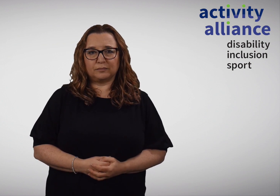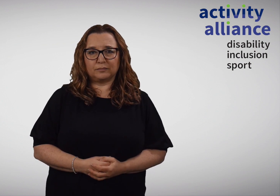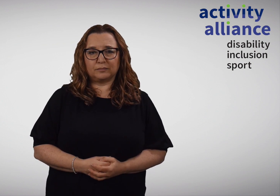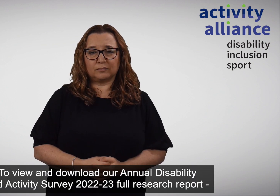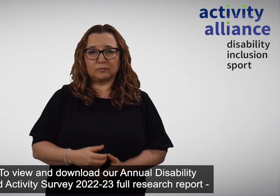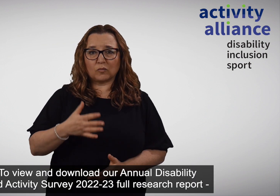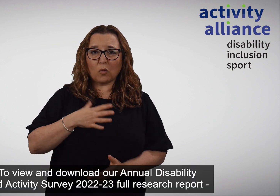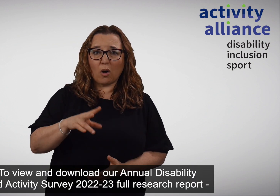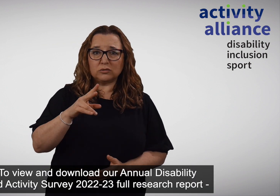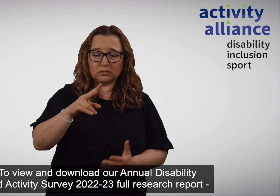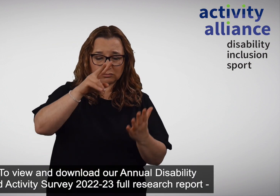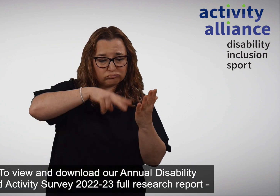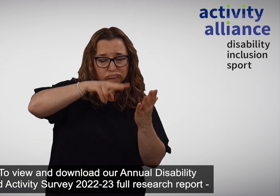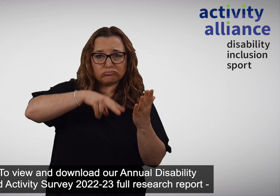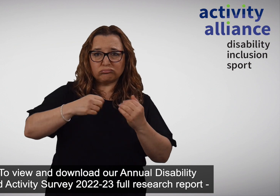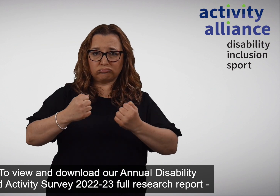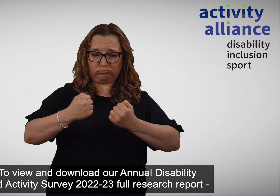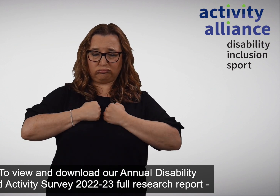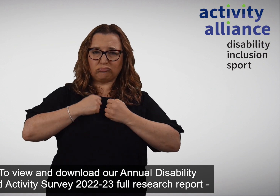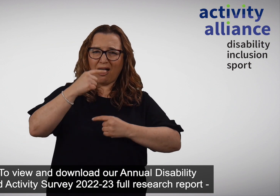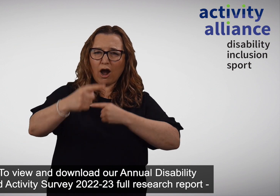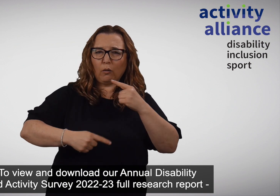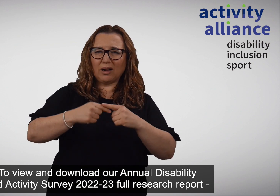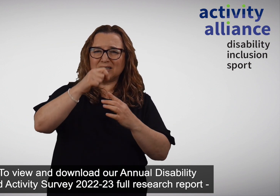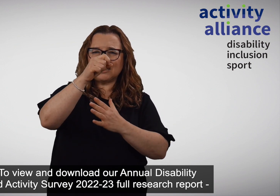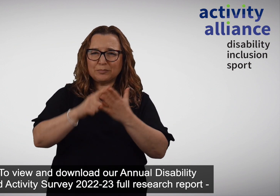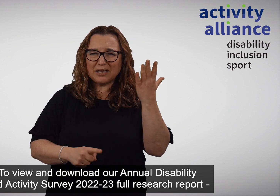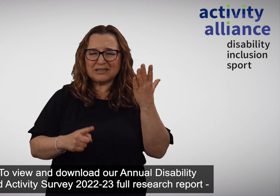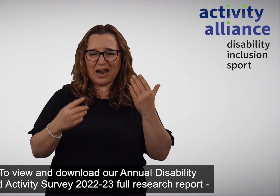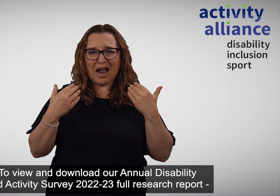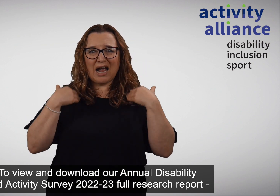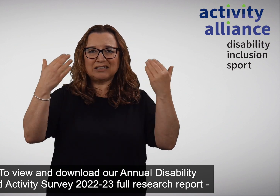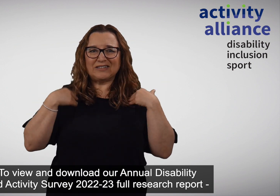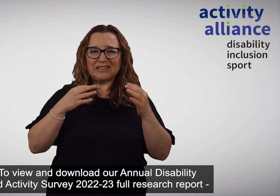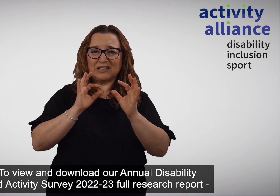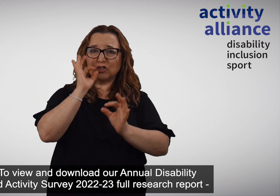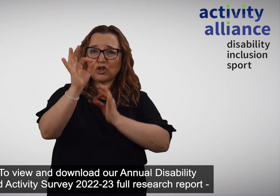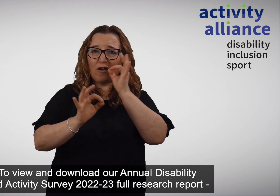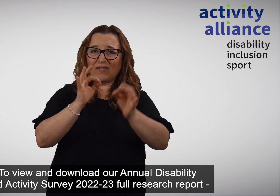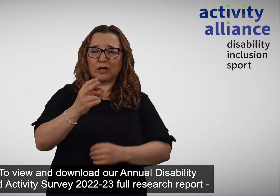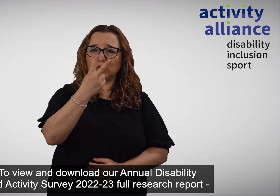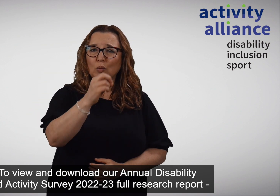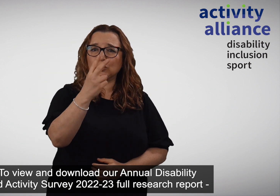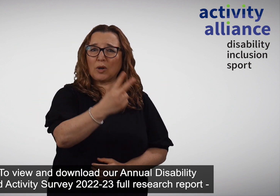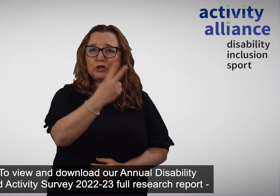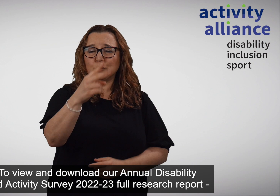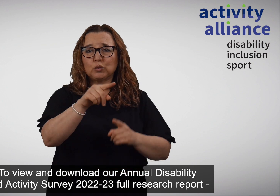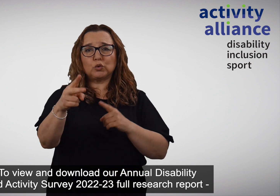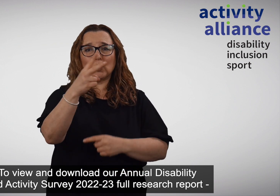To view and download our annual Disability and Activity Survey 2022 to